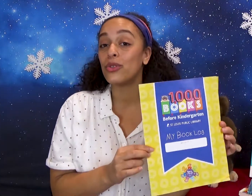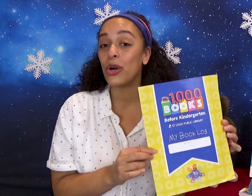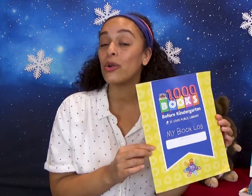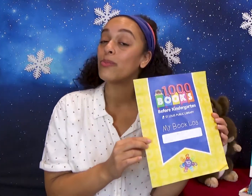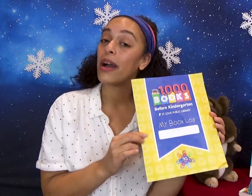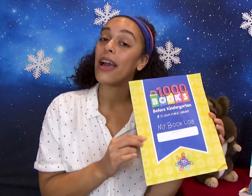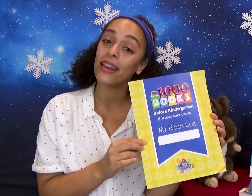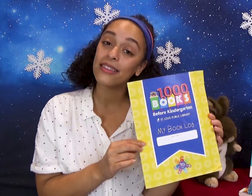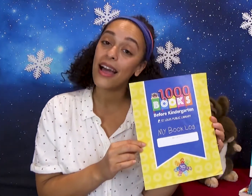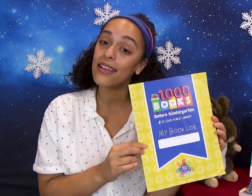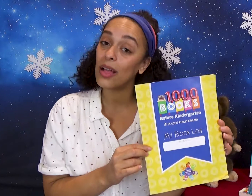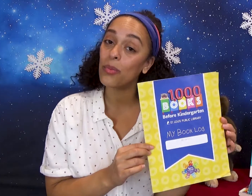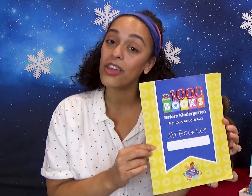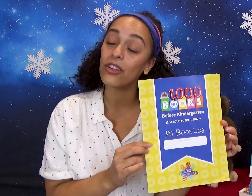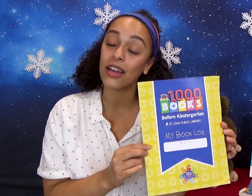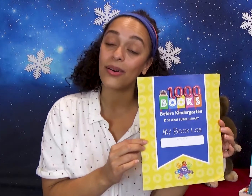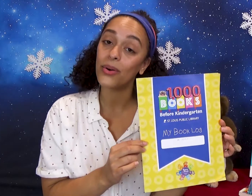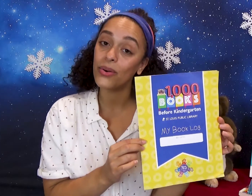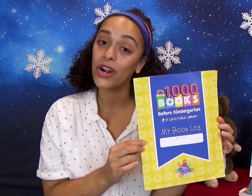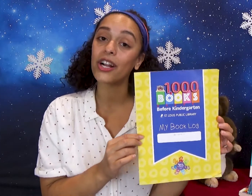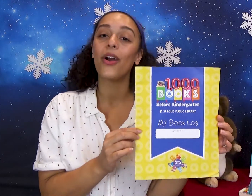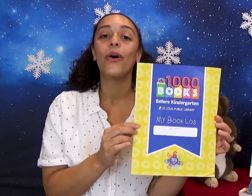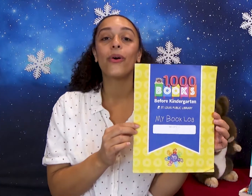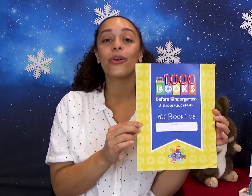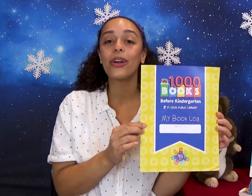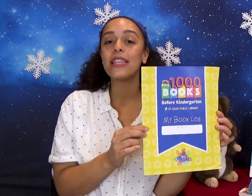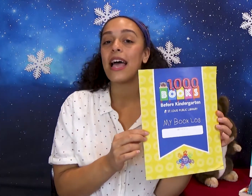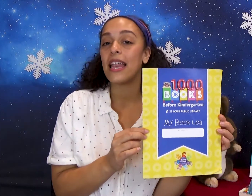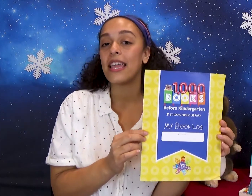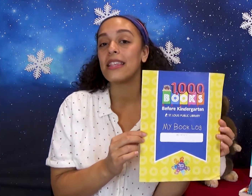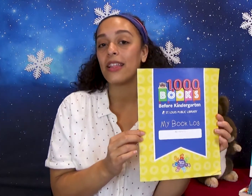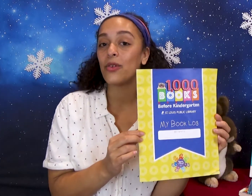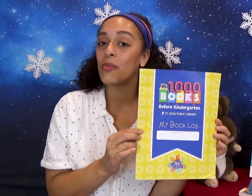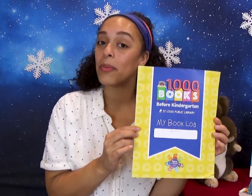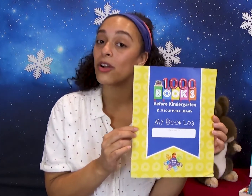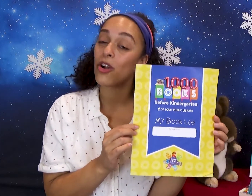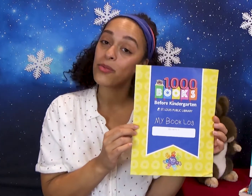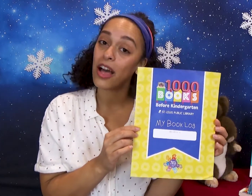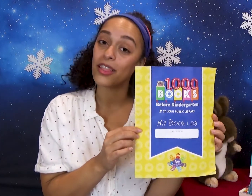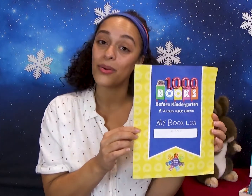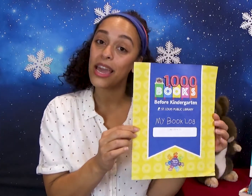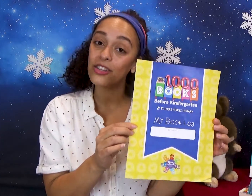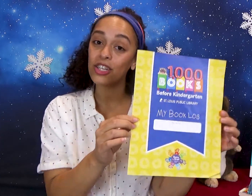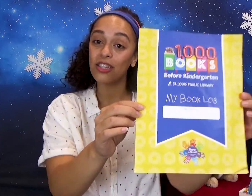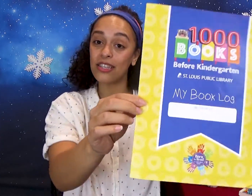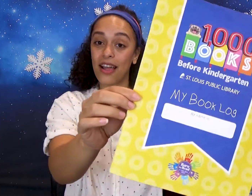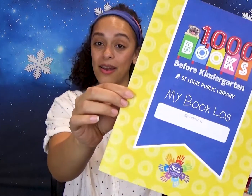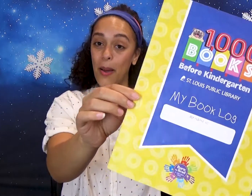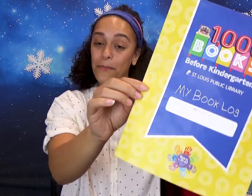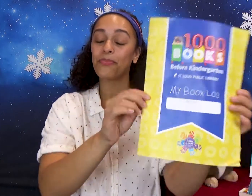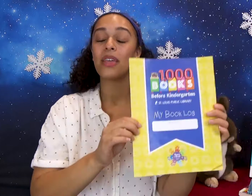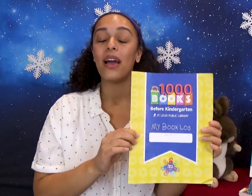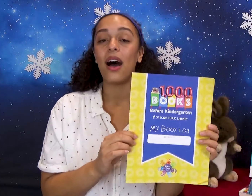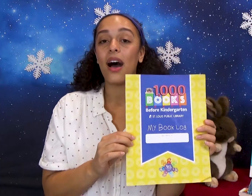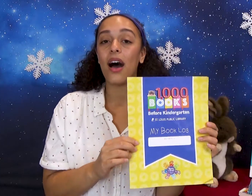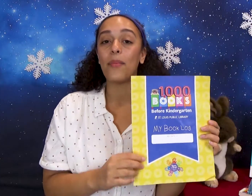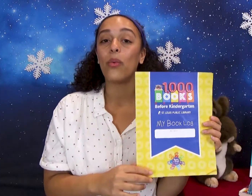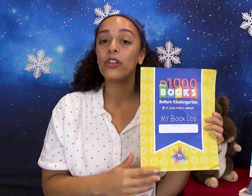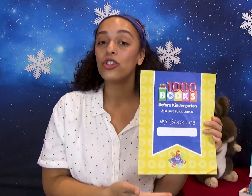so by heading to slpl.org or going to any St. Louis public curbside location to sign up. Once